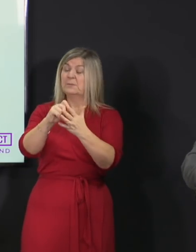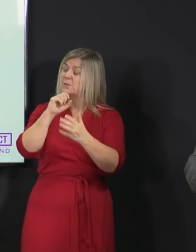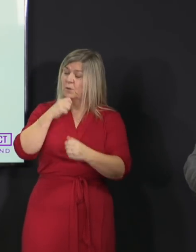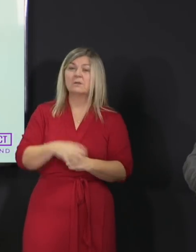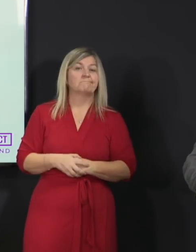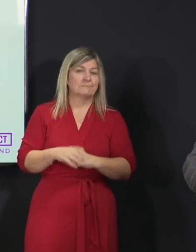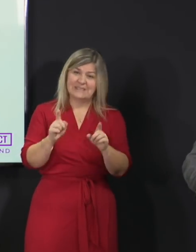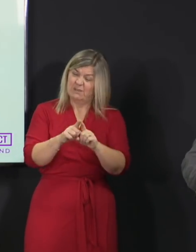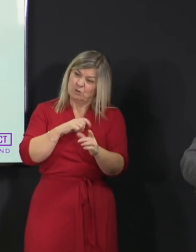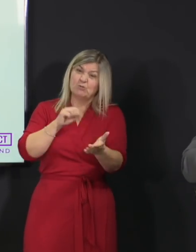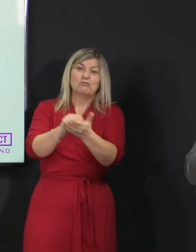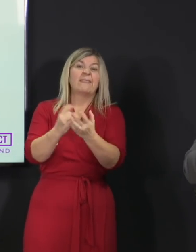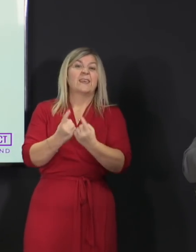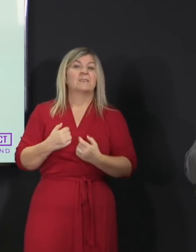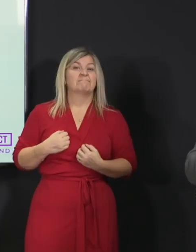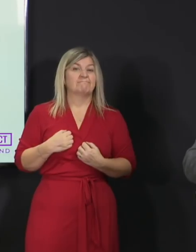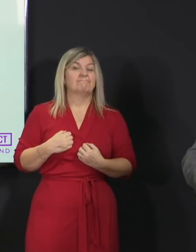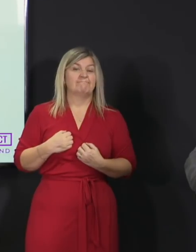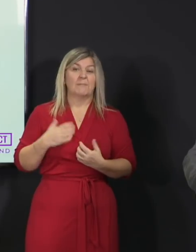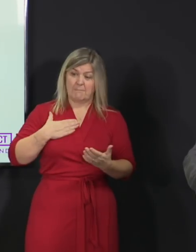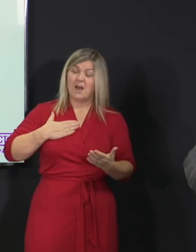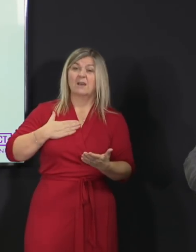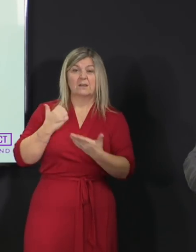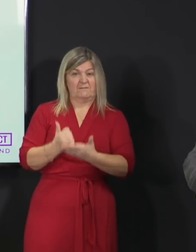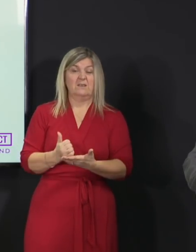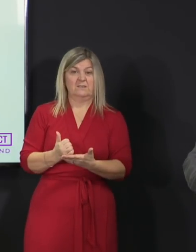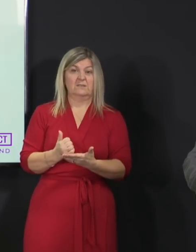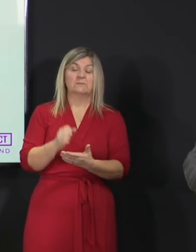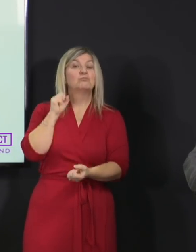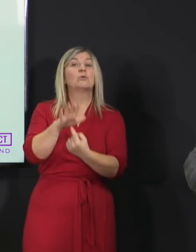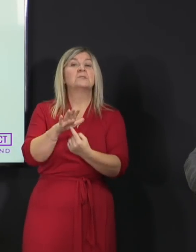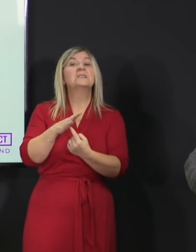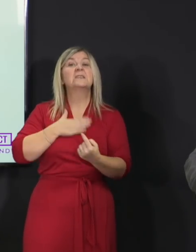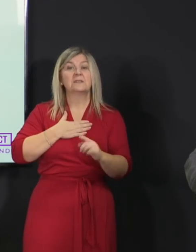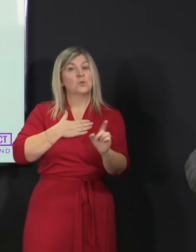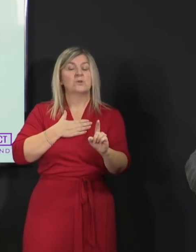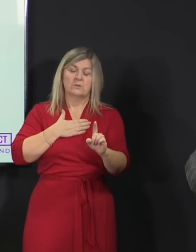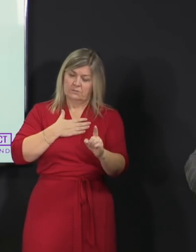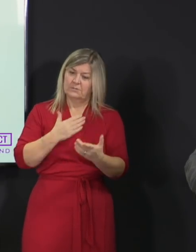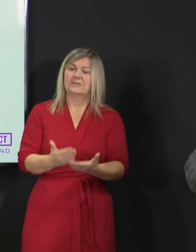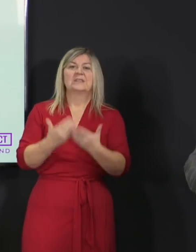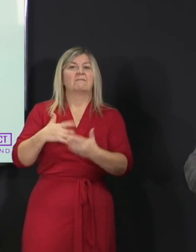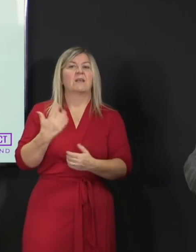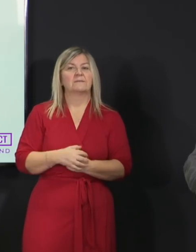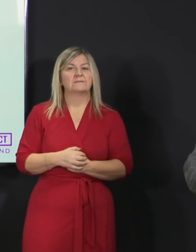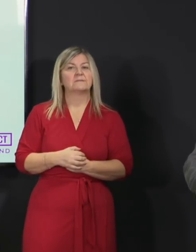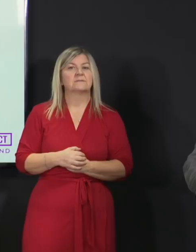that is the right thing to do. My absolute priority is to make sure that we do all that we can to safeguard our